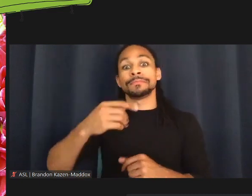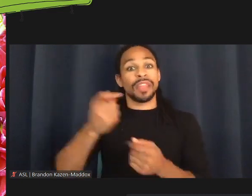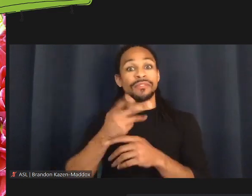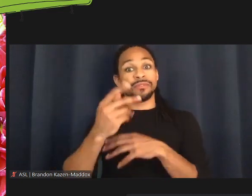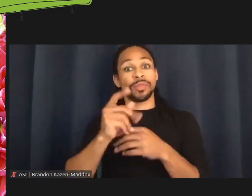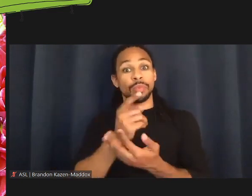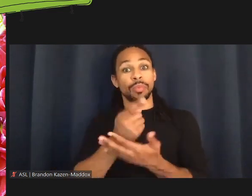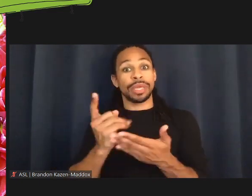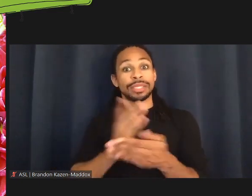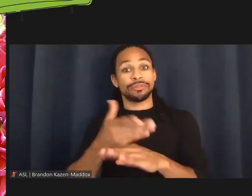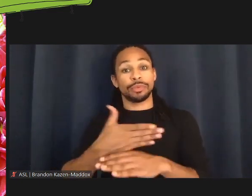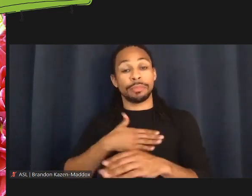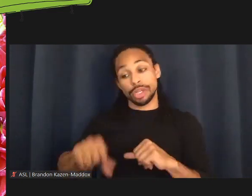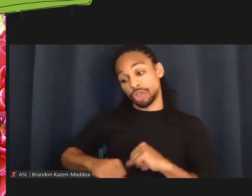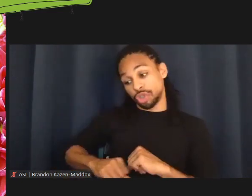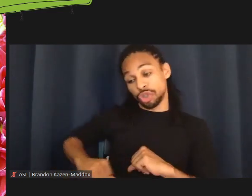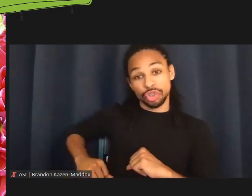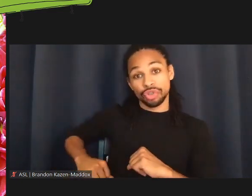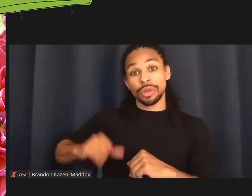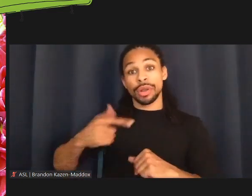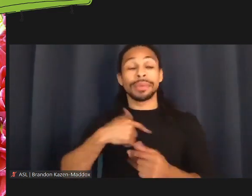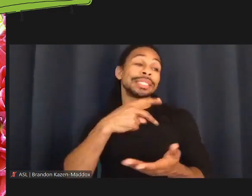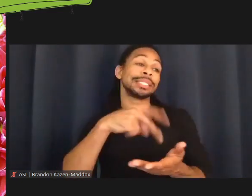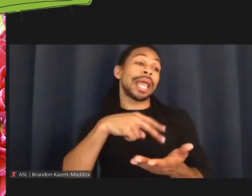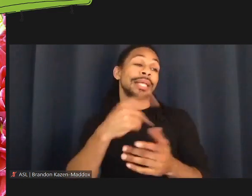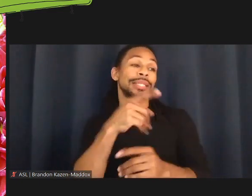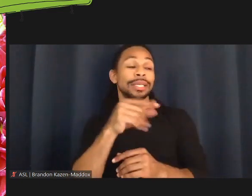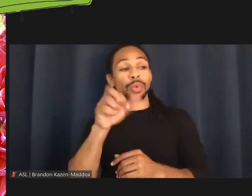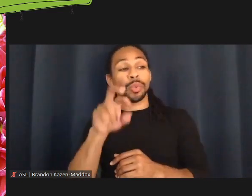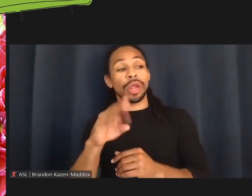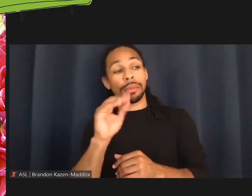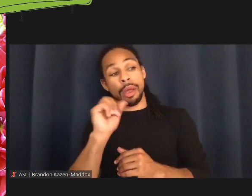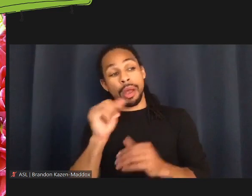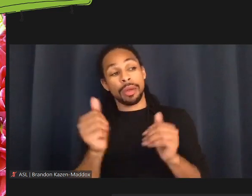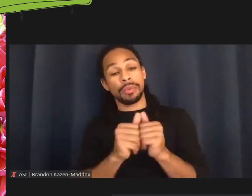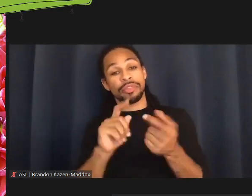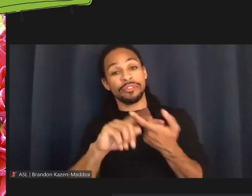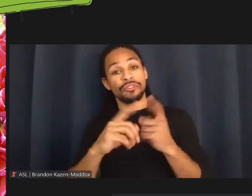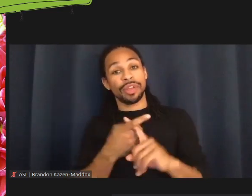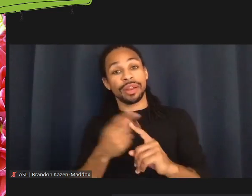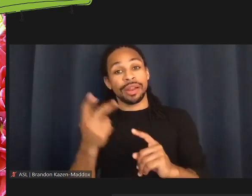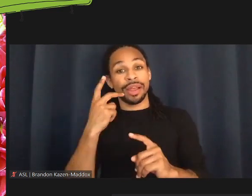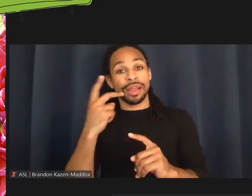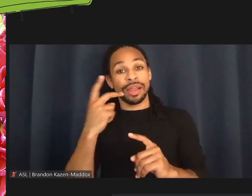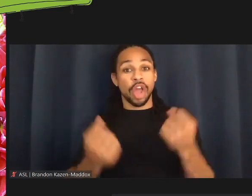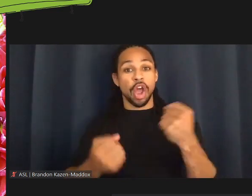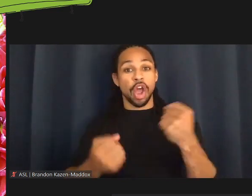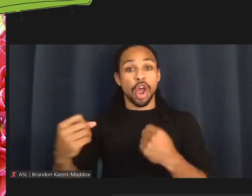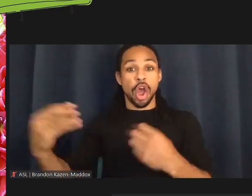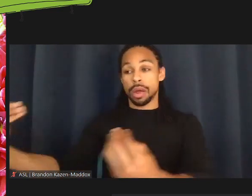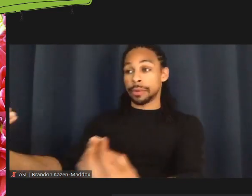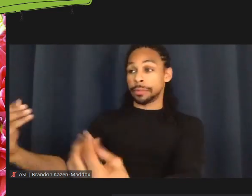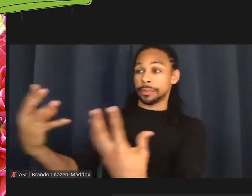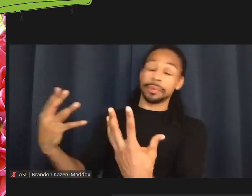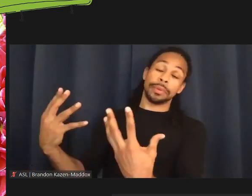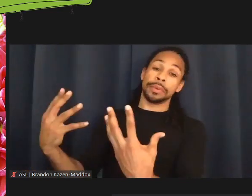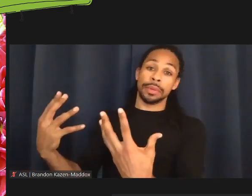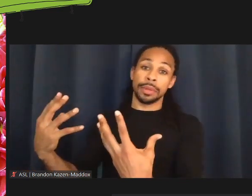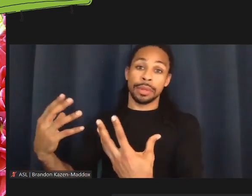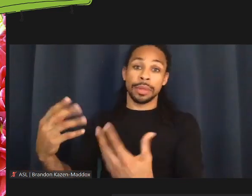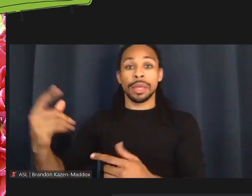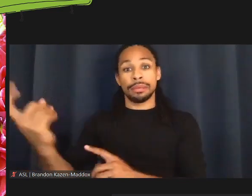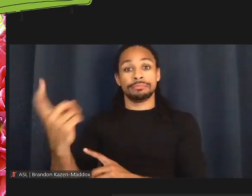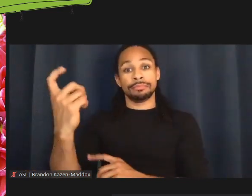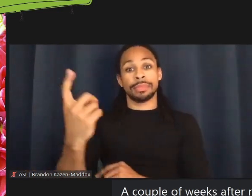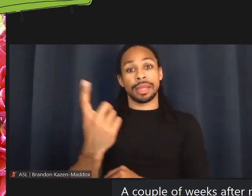after my surgery, while I was out dancing at a local queer bar with friends, headlights spilled onto the floor from outside. Watching the Black